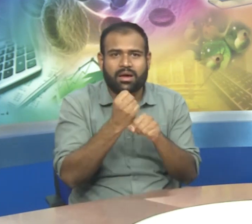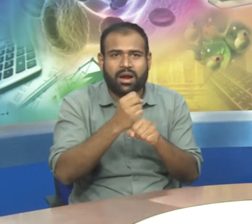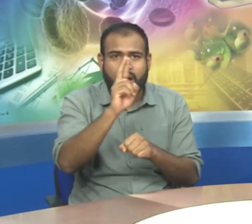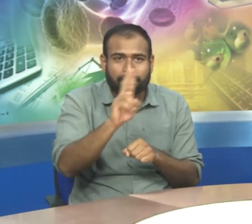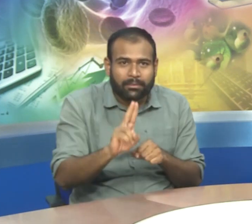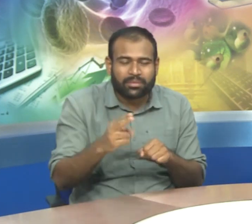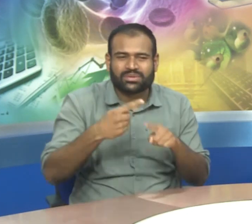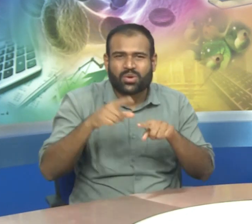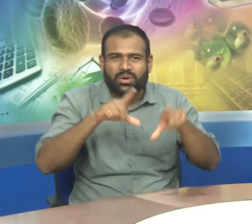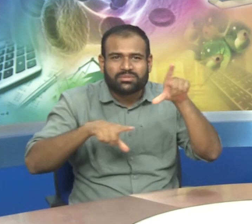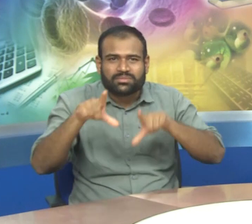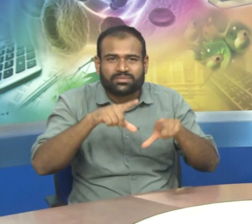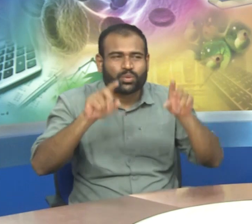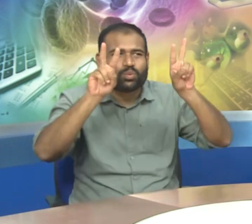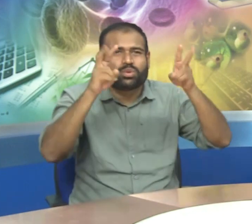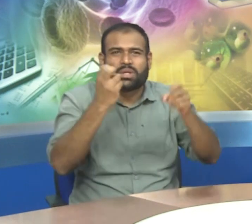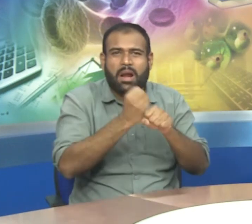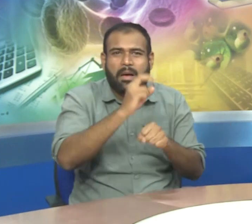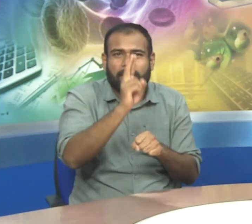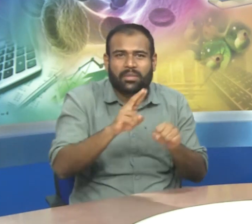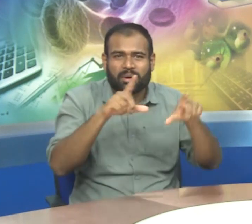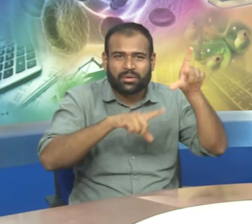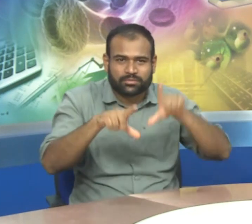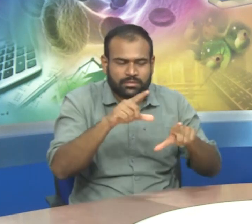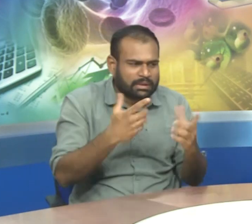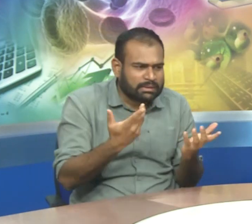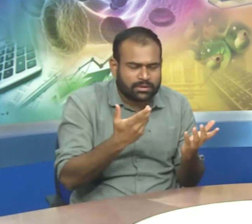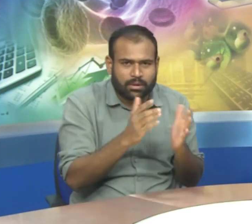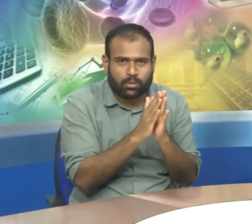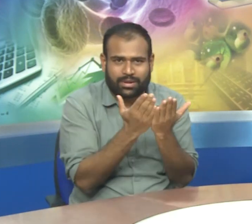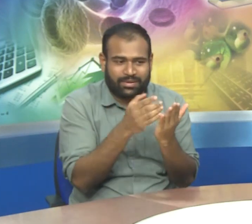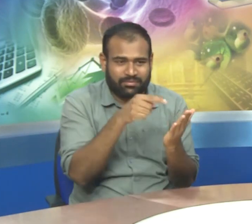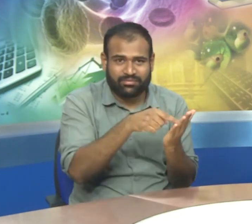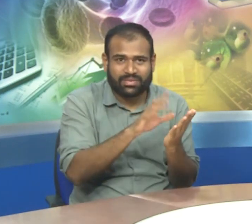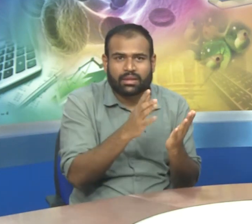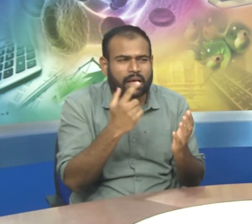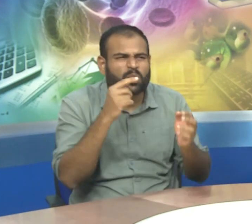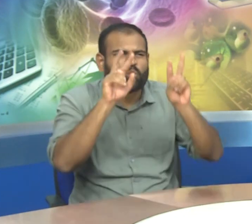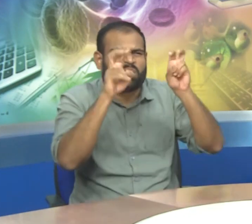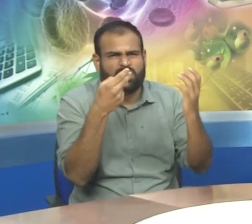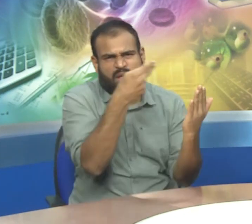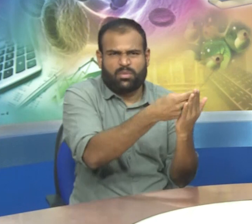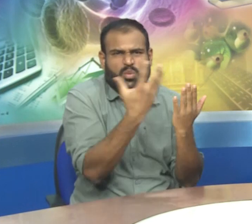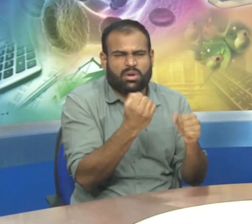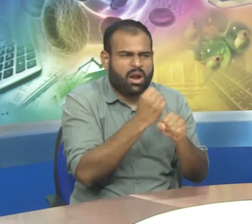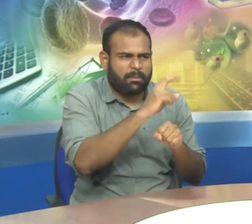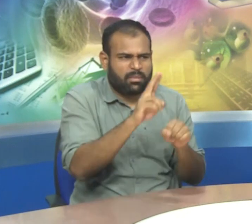In this, there are some topics, then there is a type of question, and also the type of reference sources